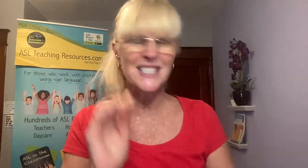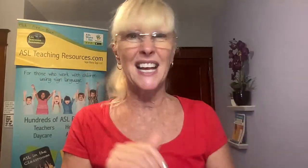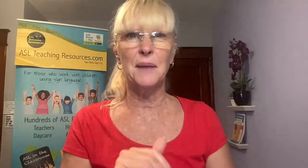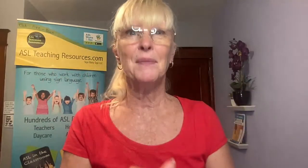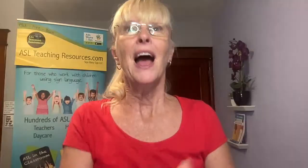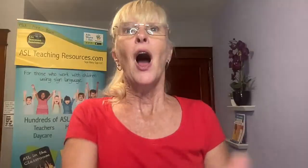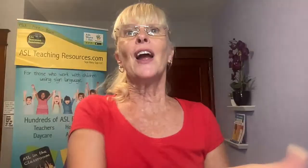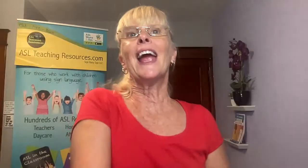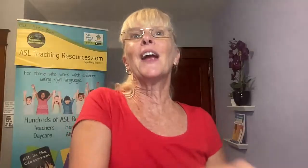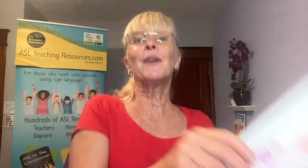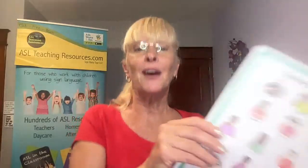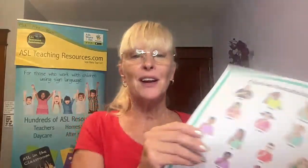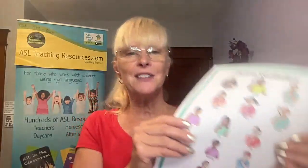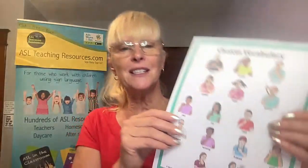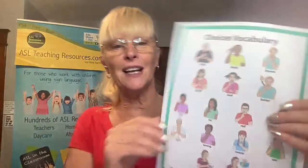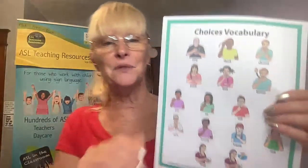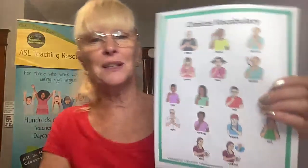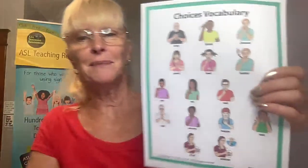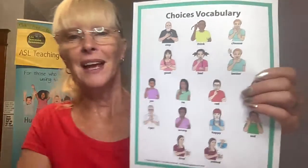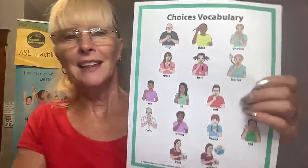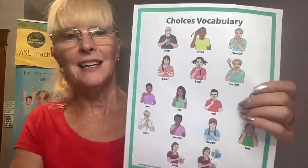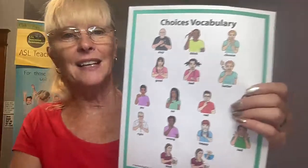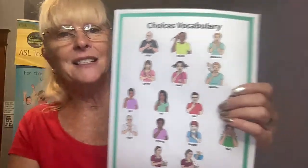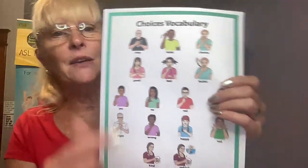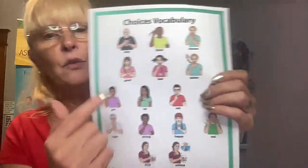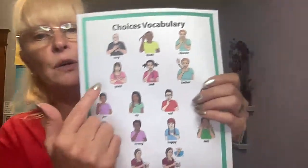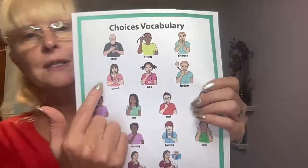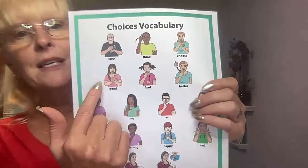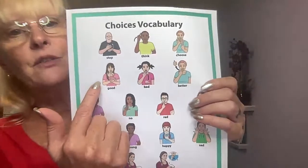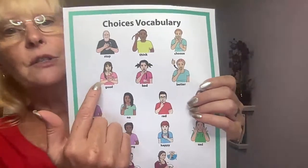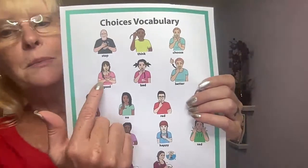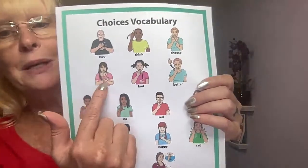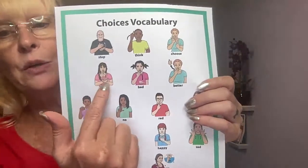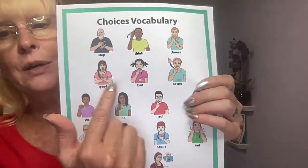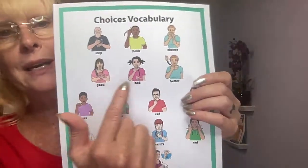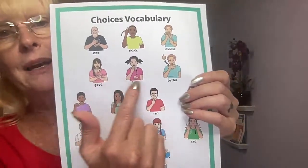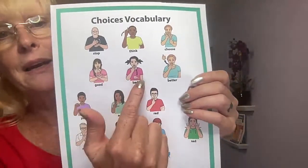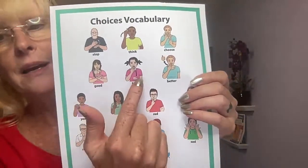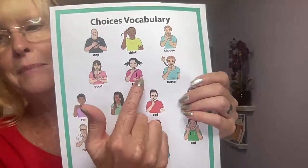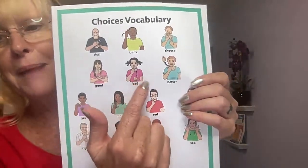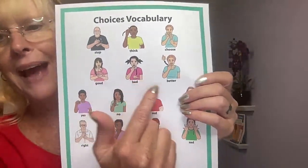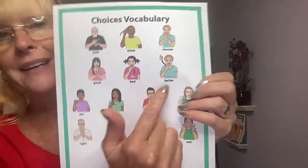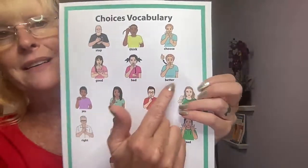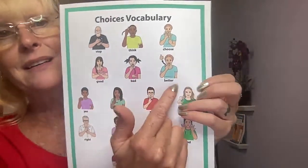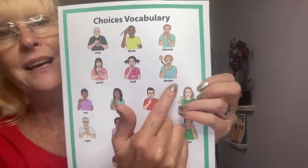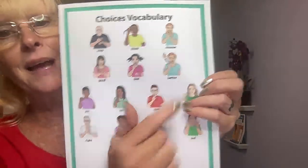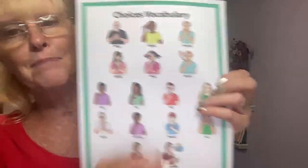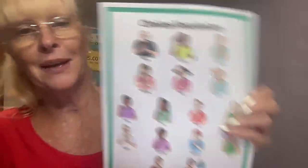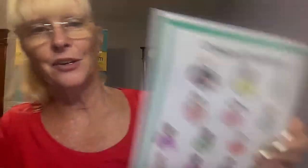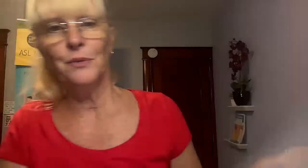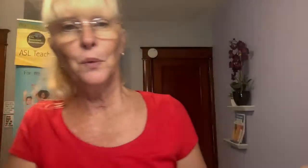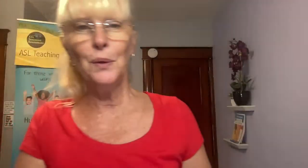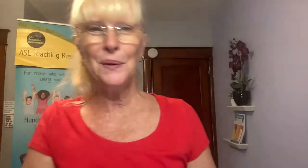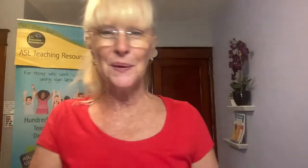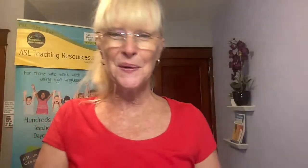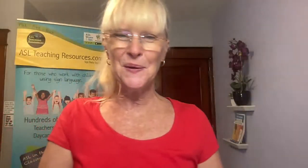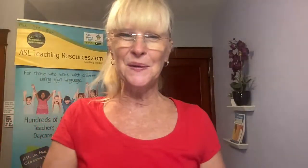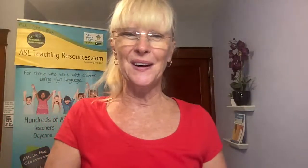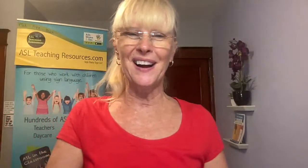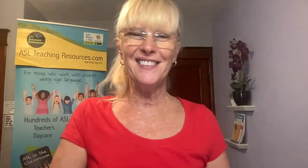saying. Okay, here we go. Here's the next one. The next set of words is going to be good, bad, and better. Woohoo! All